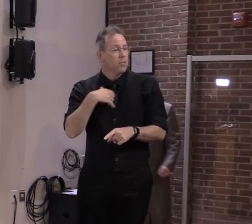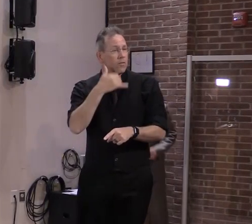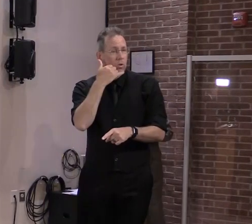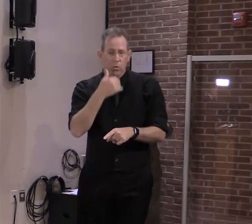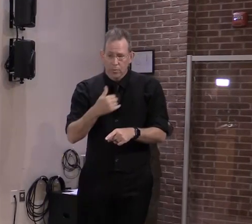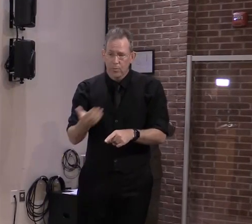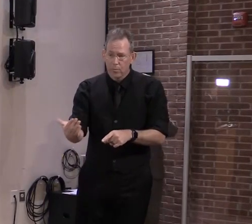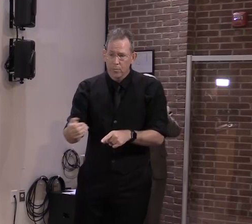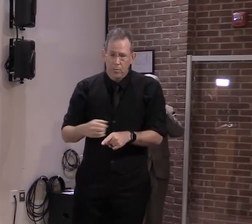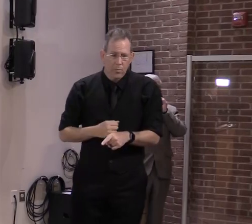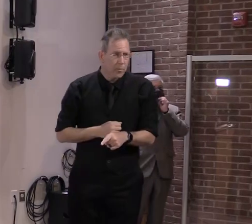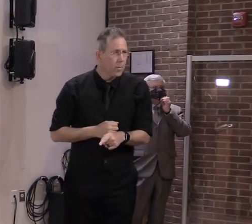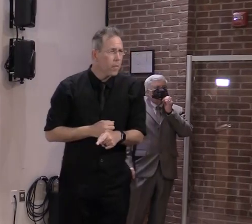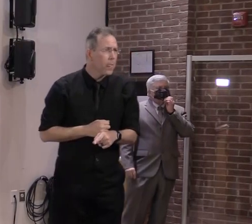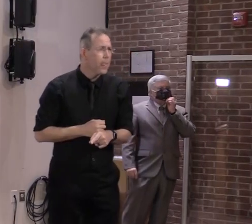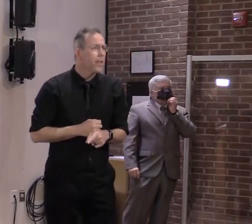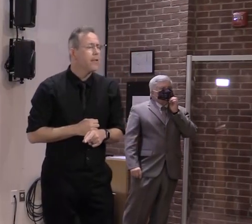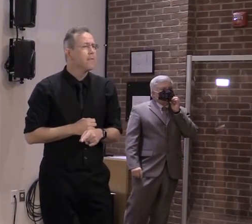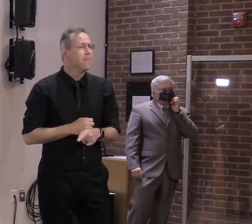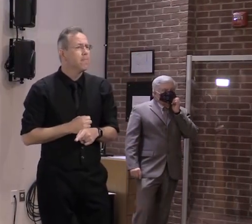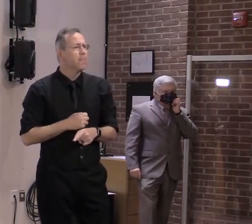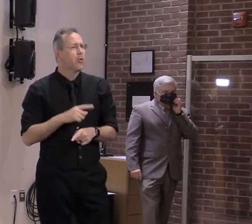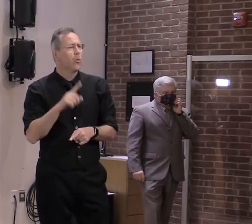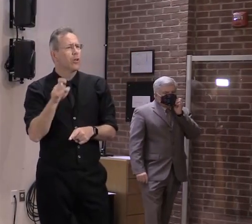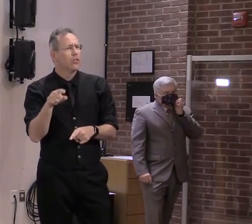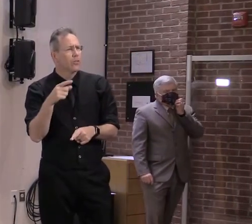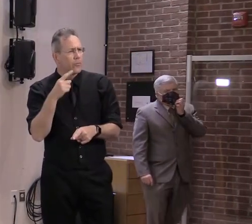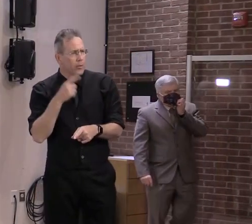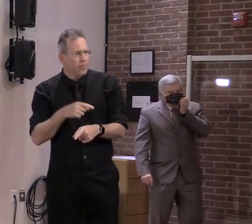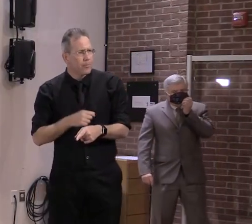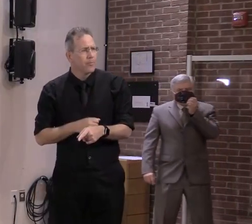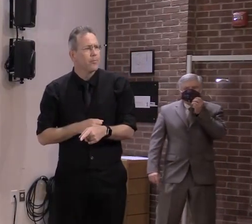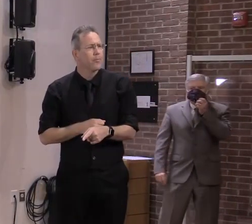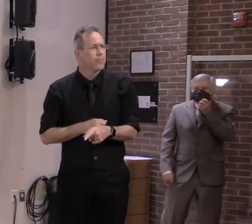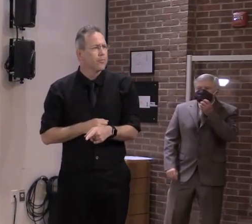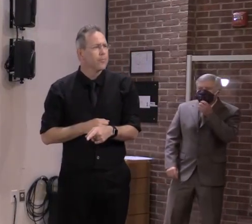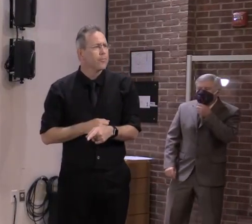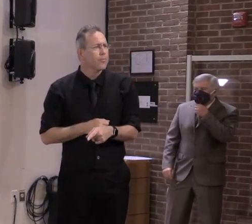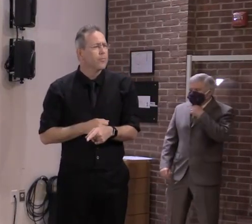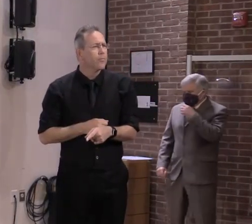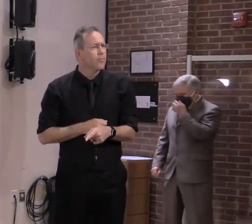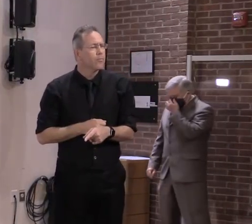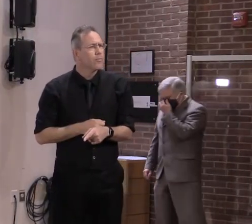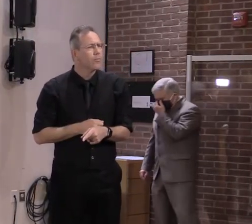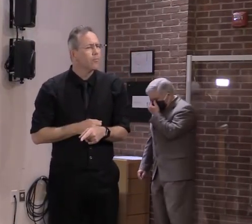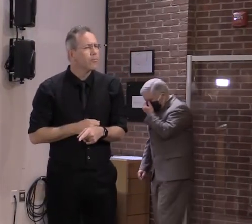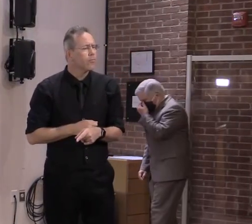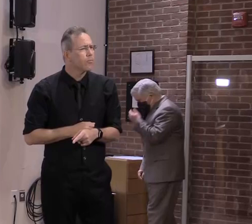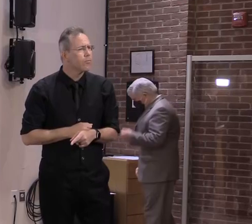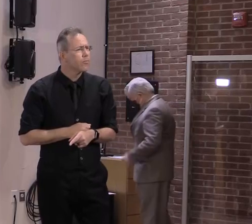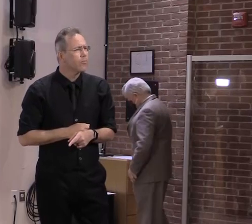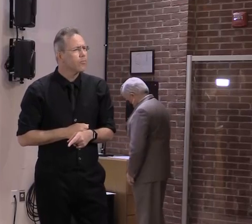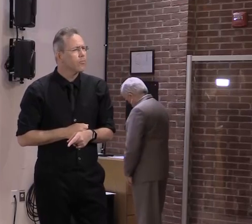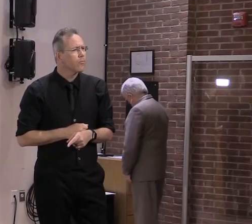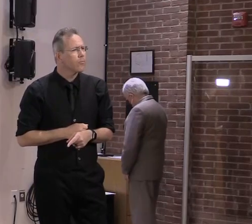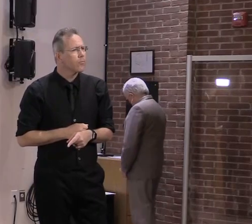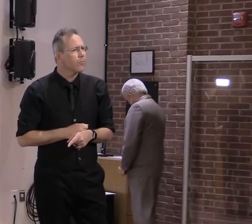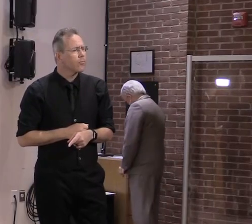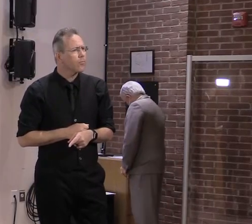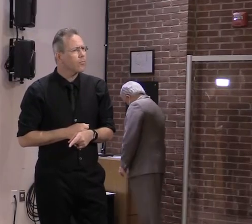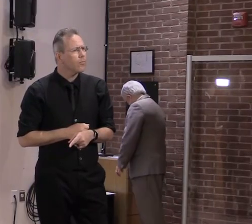Hi. Yes, I am. About the U.S. Department of Labor ordering the state to review the eligibility of those past unemployment